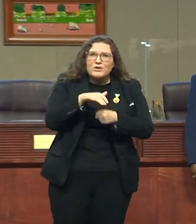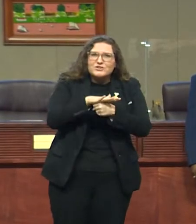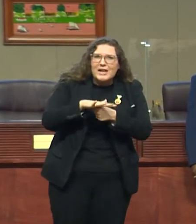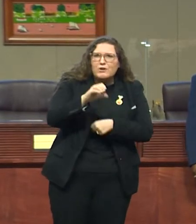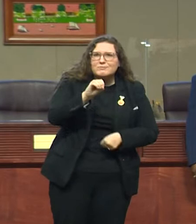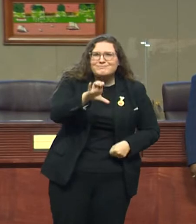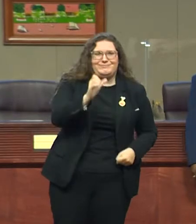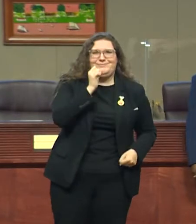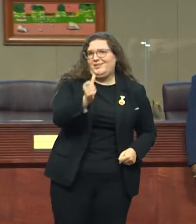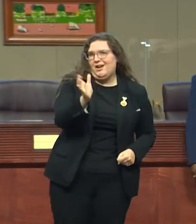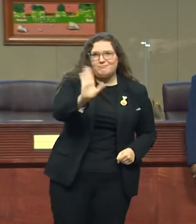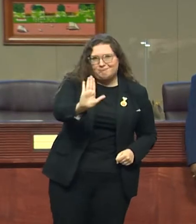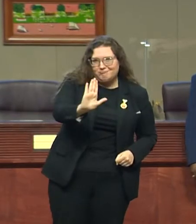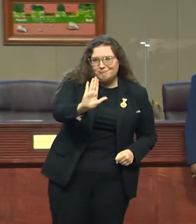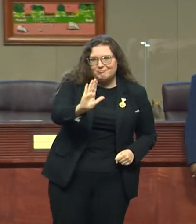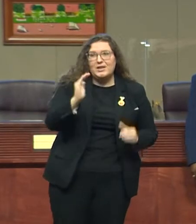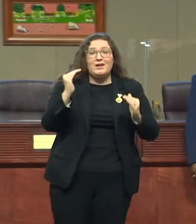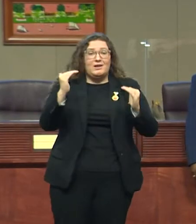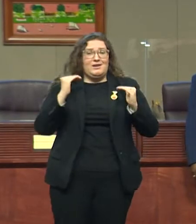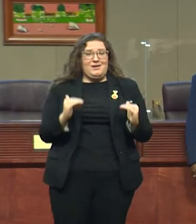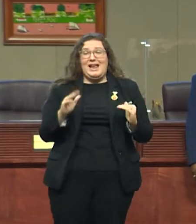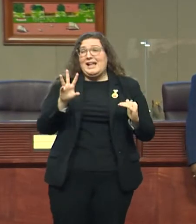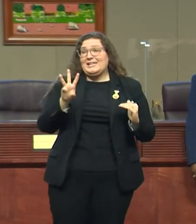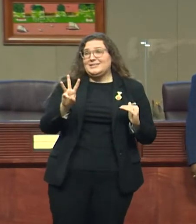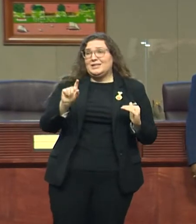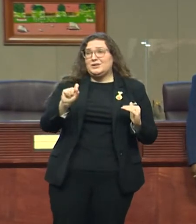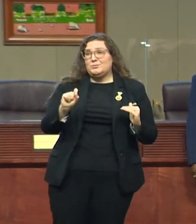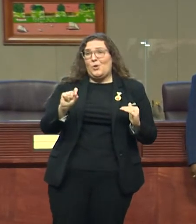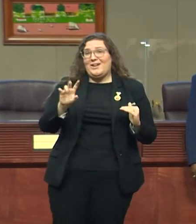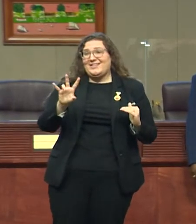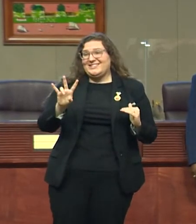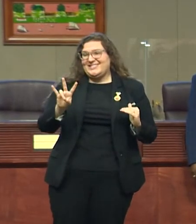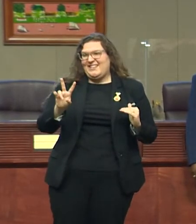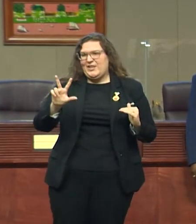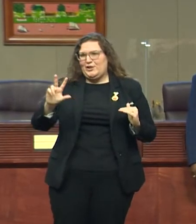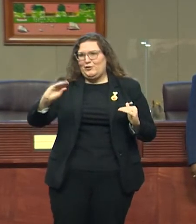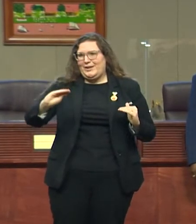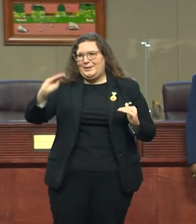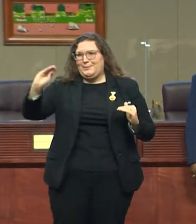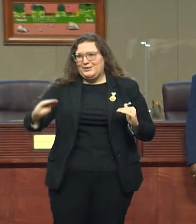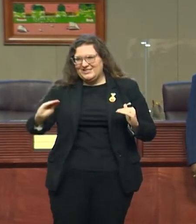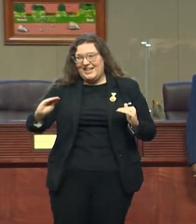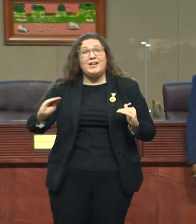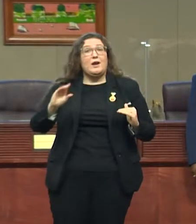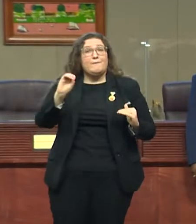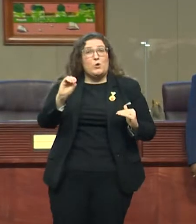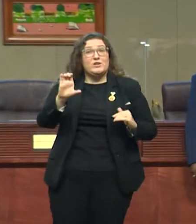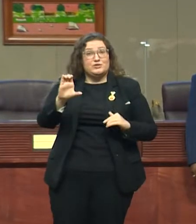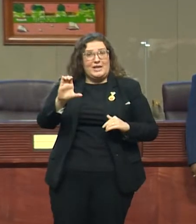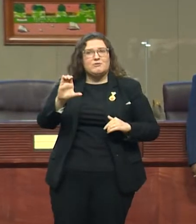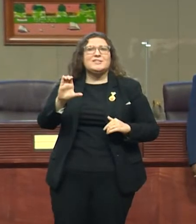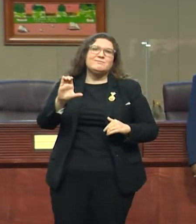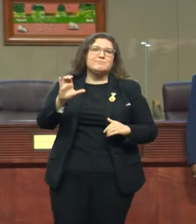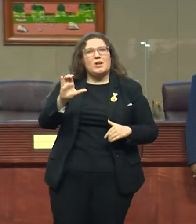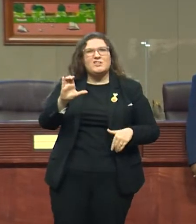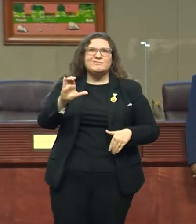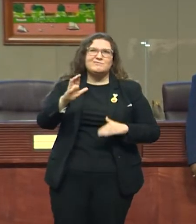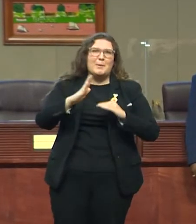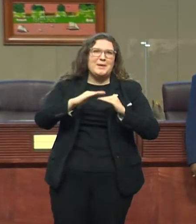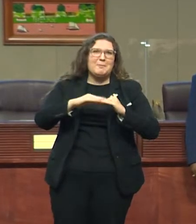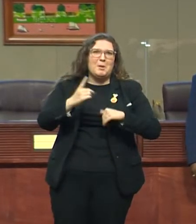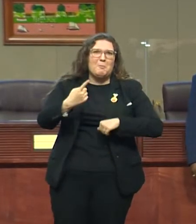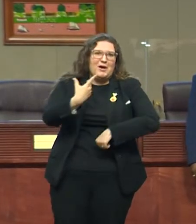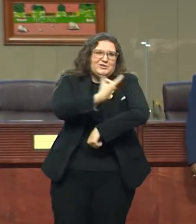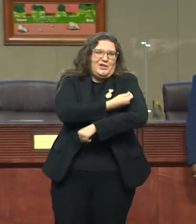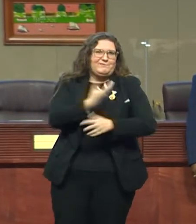Now, 6.73% of all county residents are partially vaccinated. That means they have received at least 1